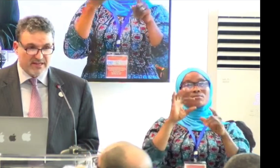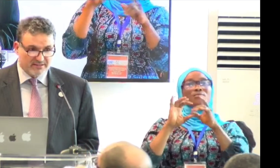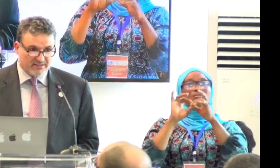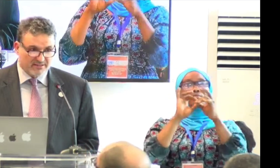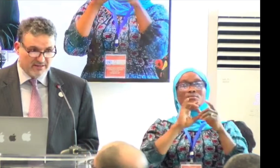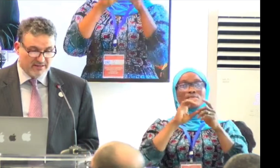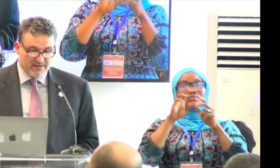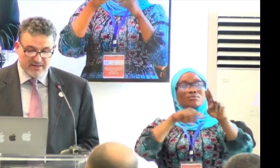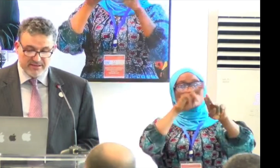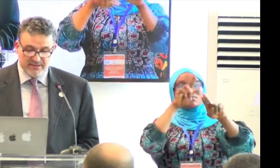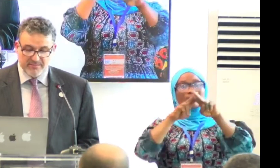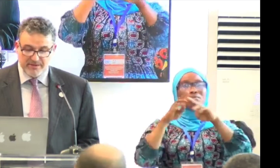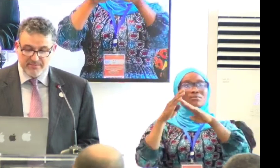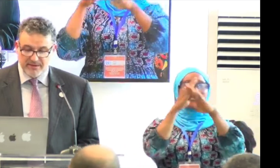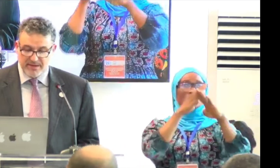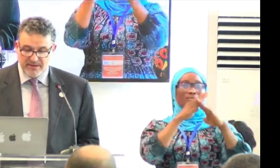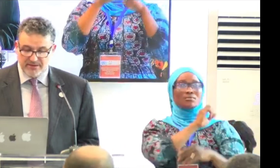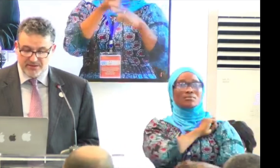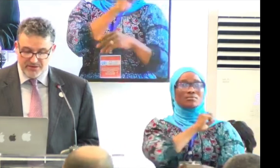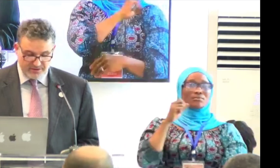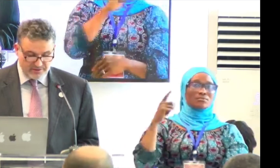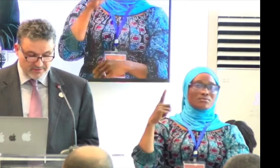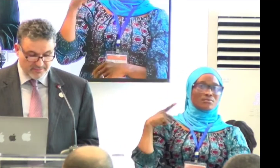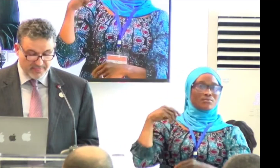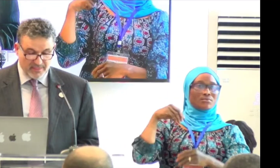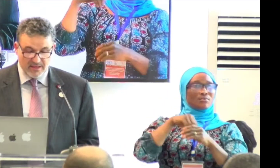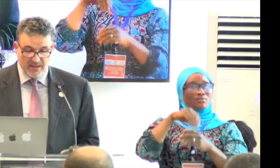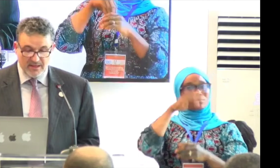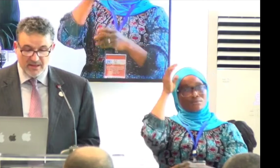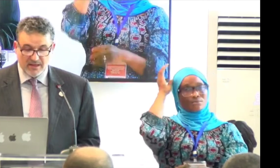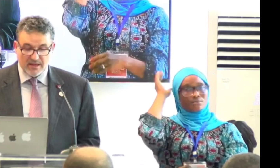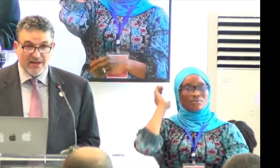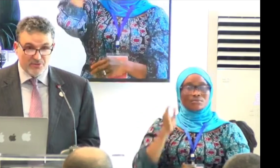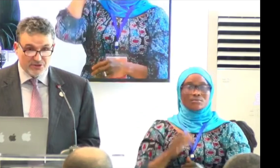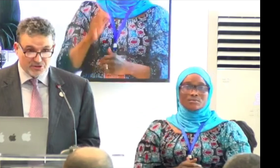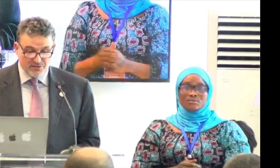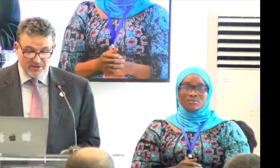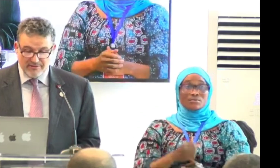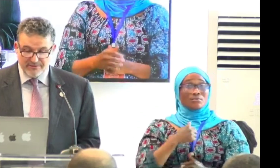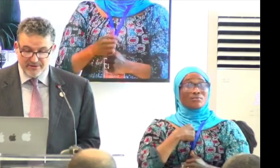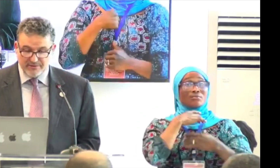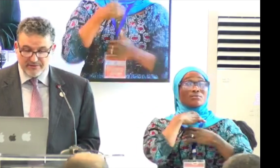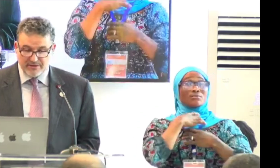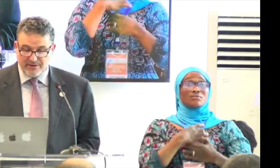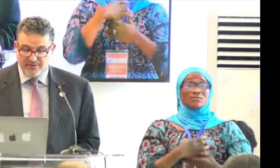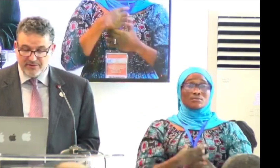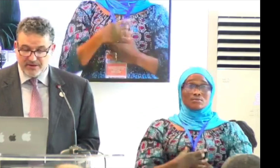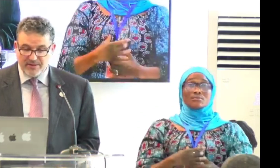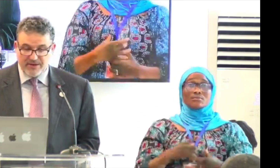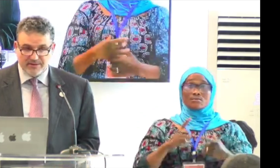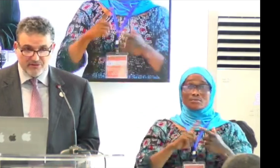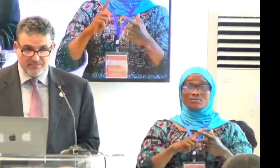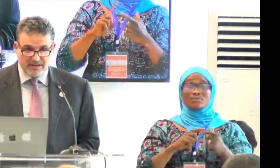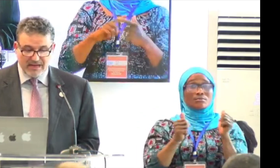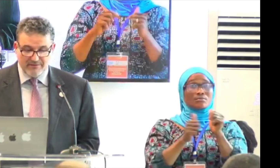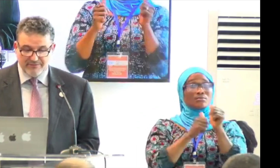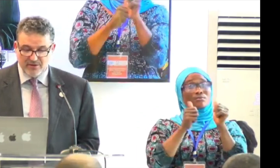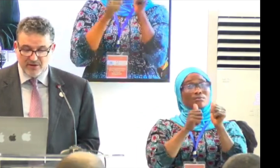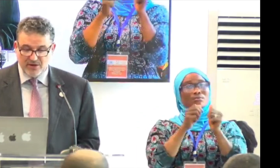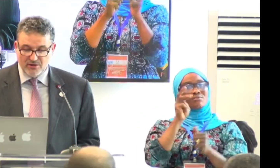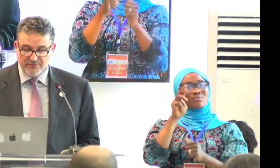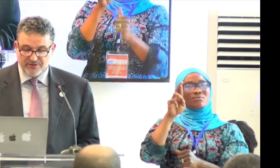Security Council in Addis Ababa and in New York. I wish to deliver the following remarks on